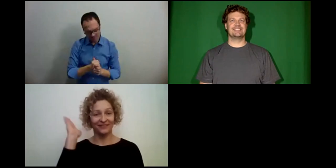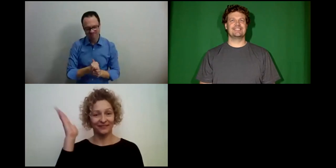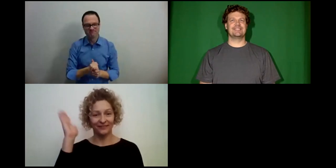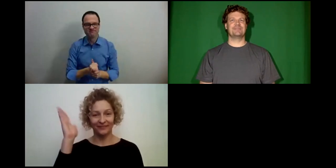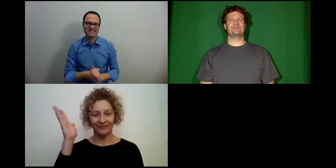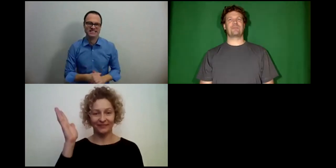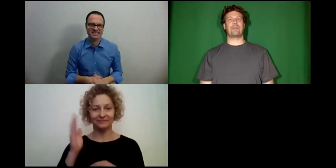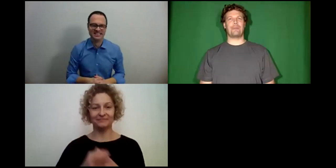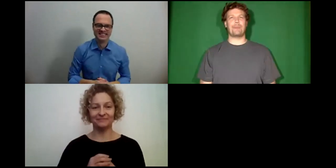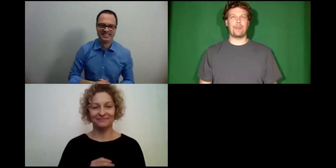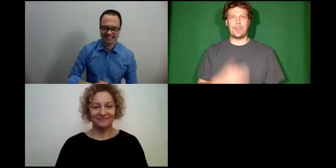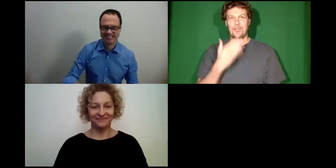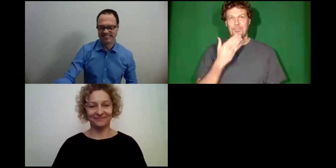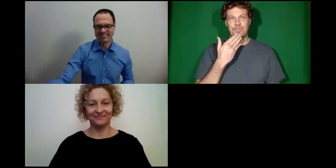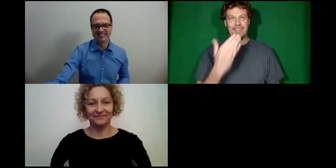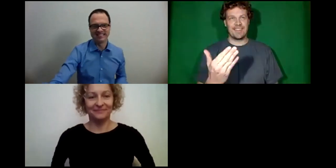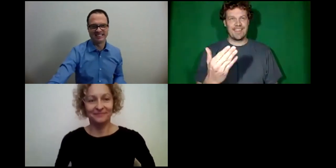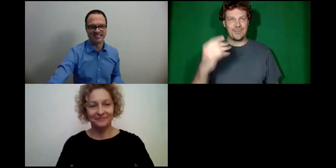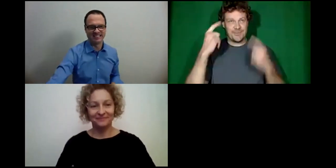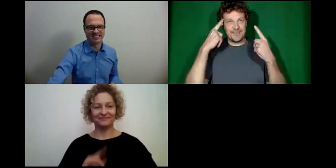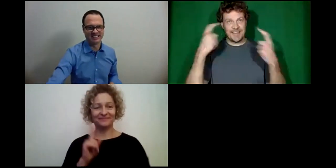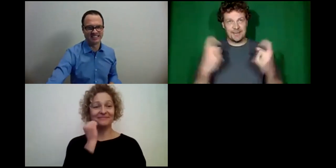go ahead.